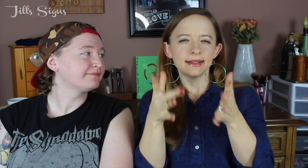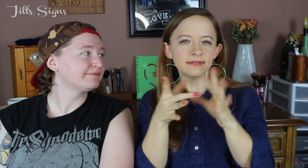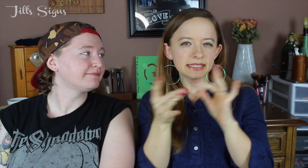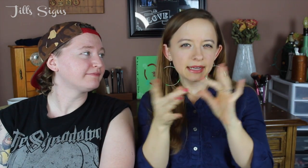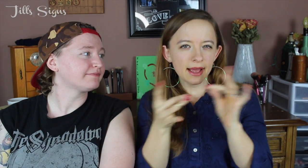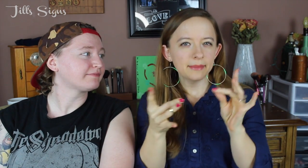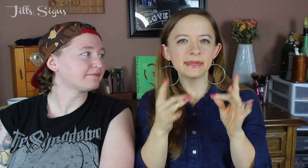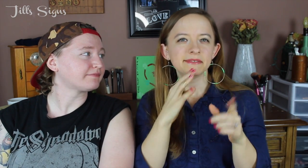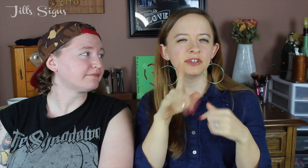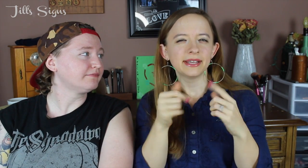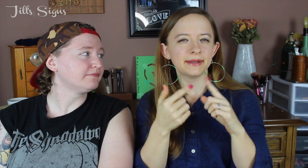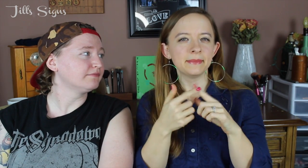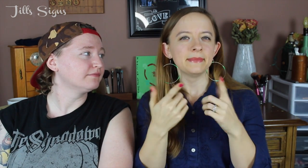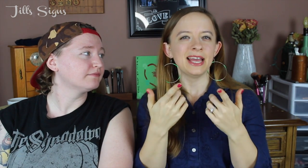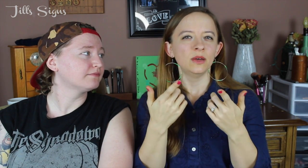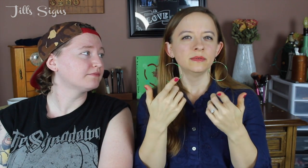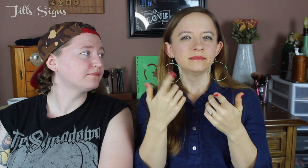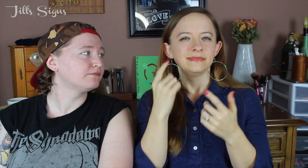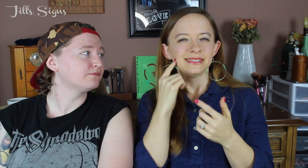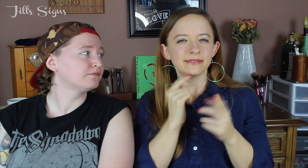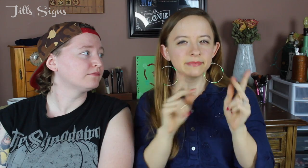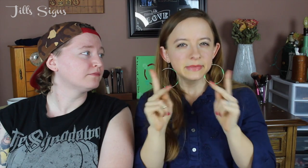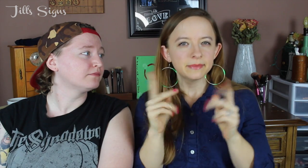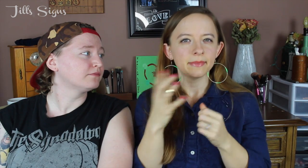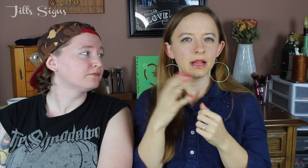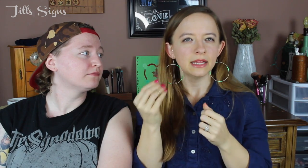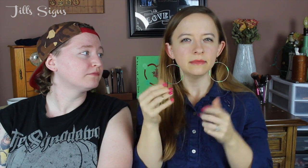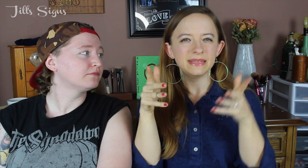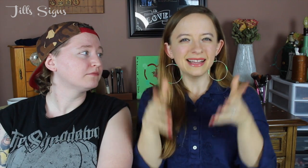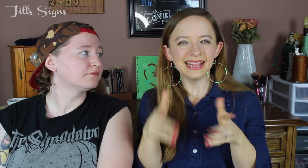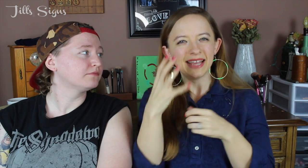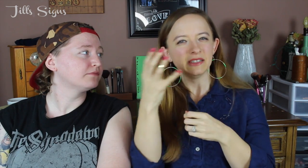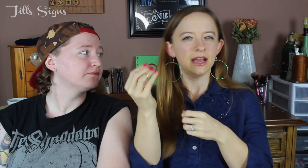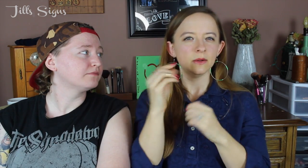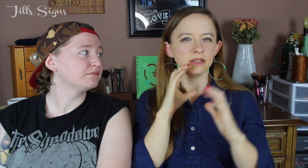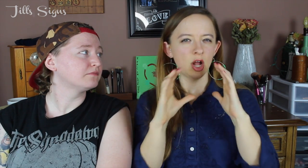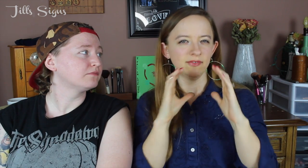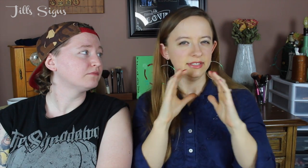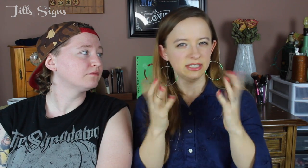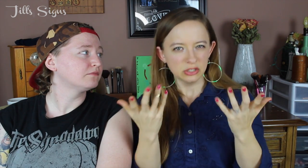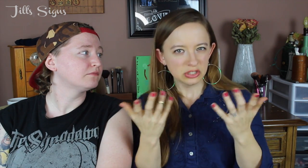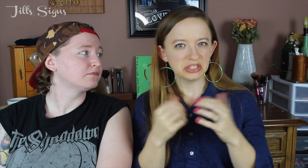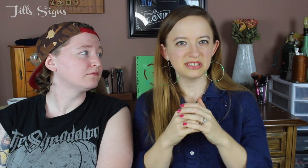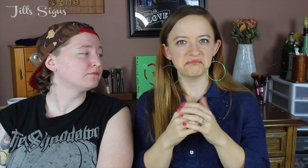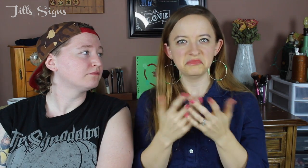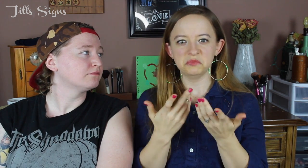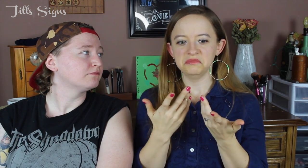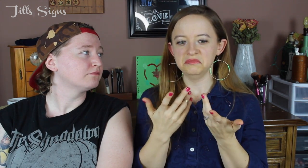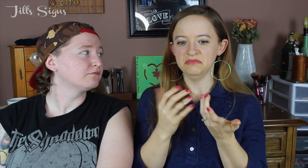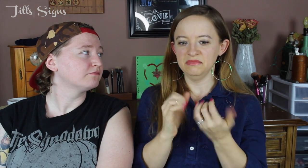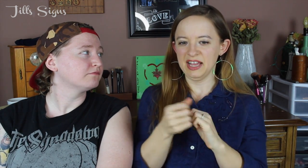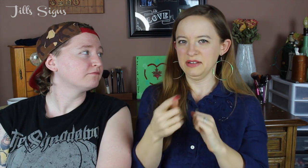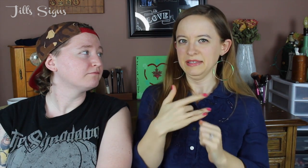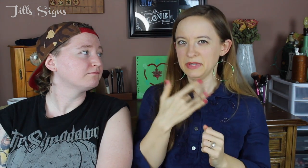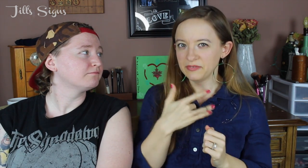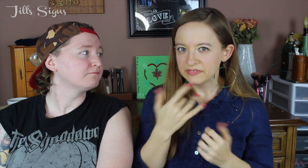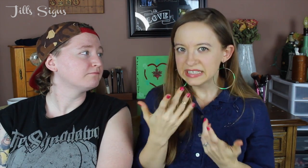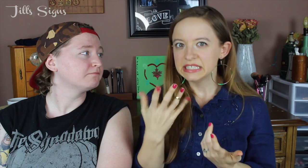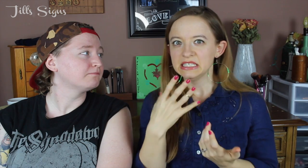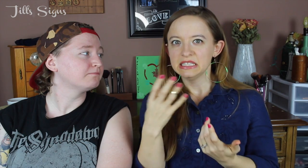and discuss something about someone who left a comment talking about deaf people and being left out of the conversation. So, how does